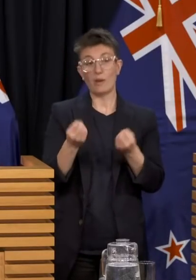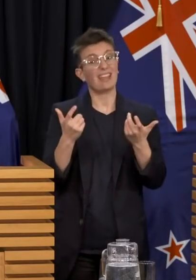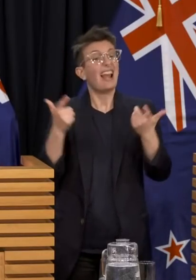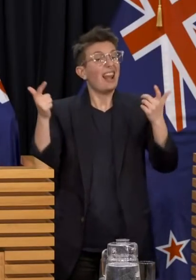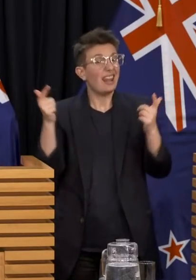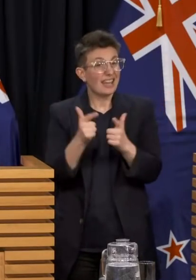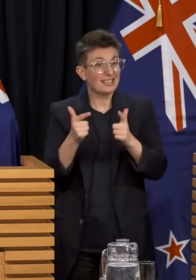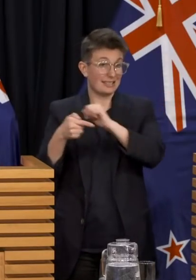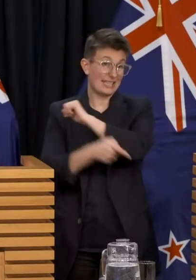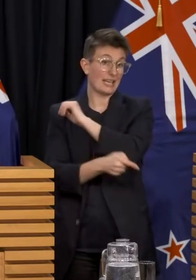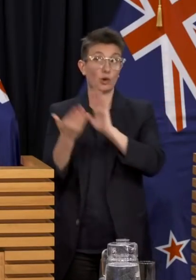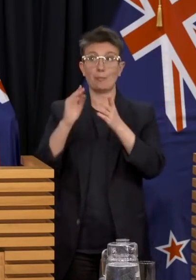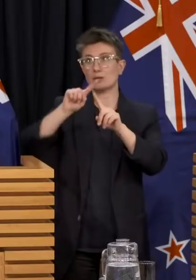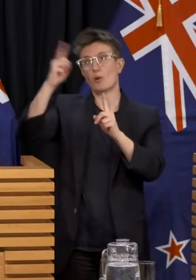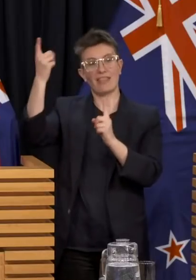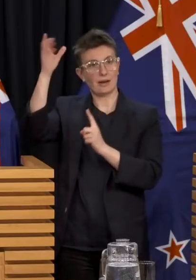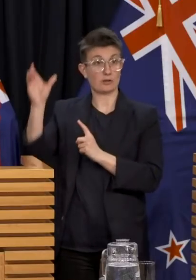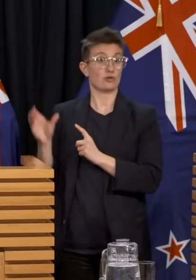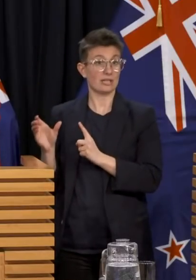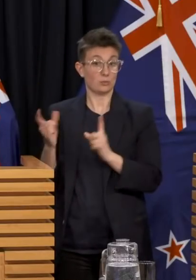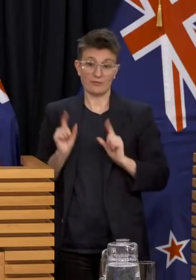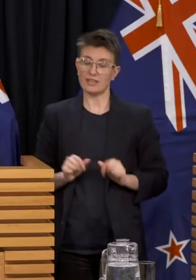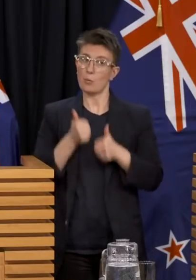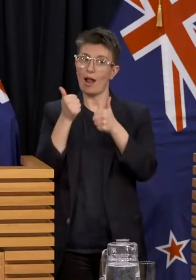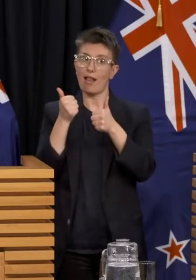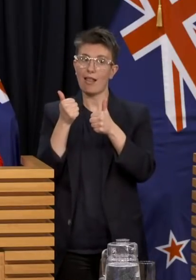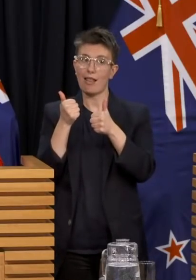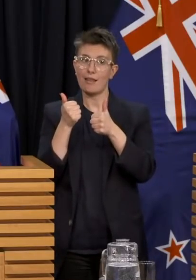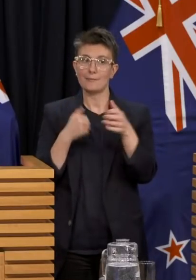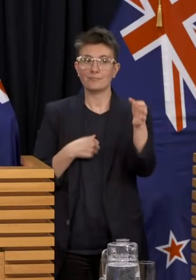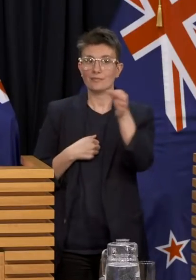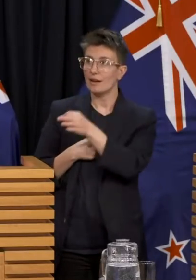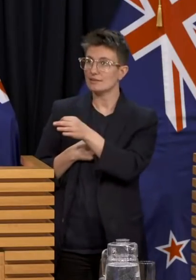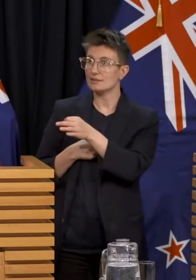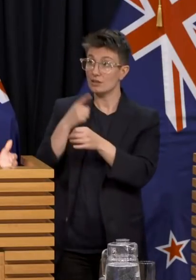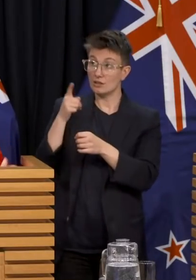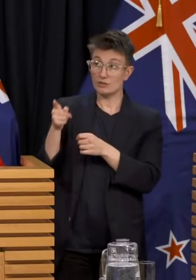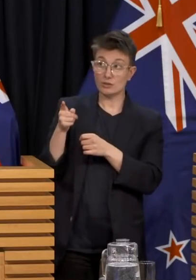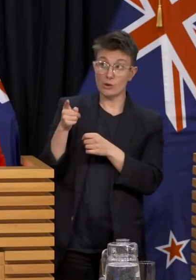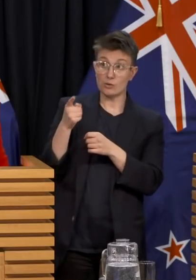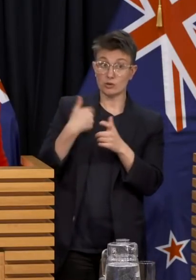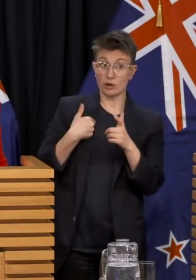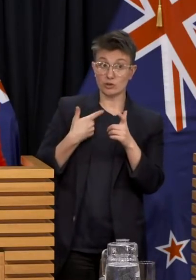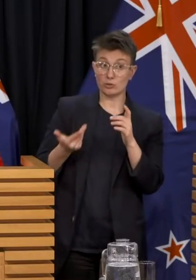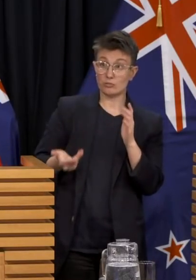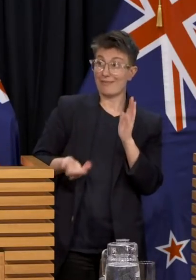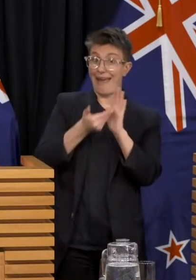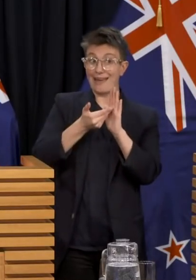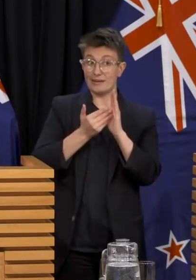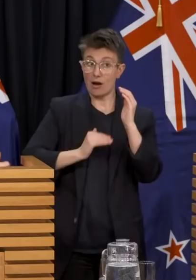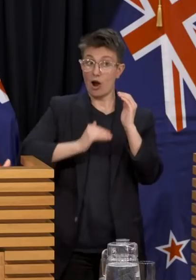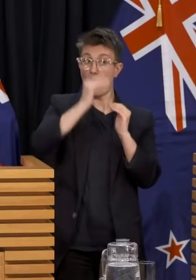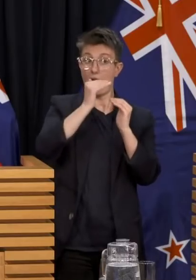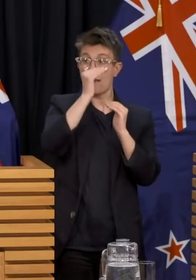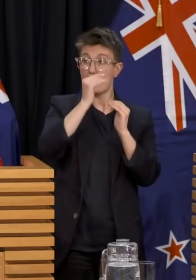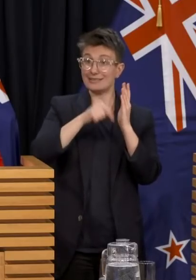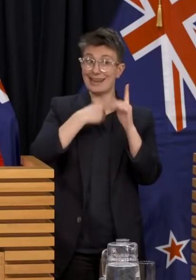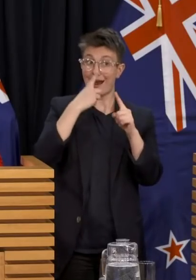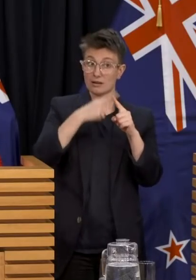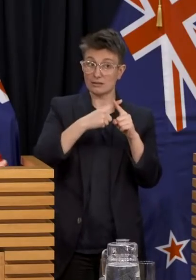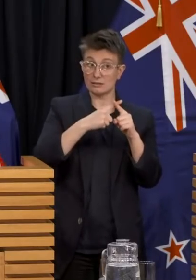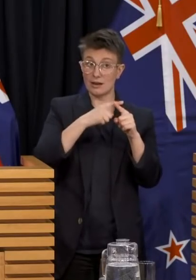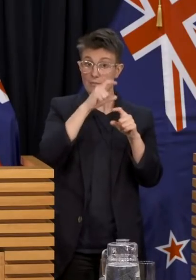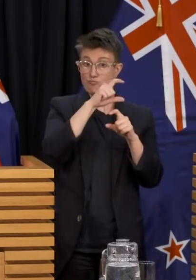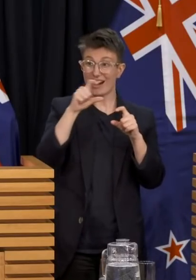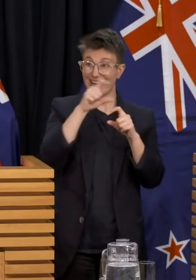campaigning on a higher tax bracket? I've been very careful to point out that we haven't put out some final parts of the Labour Party's